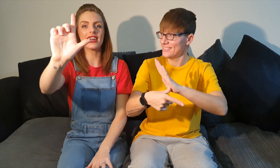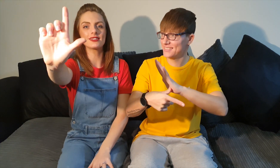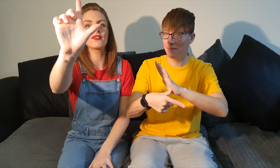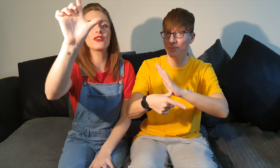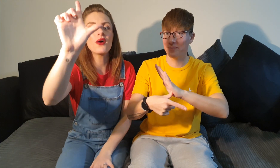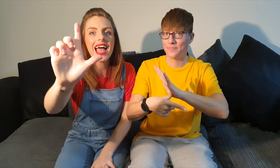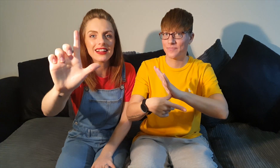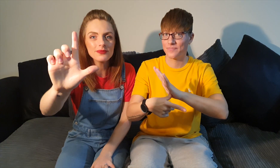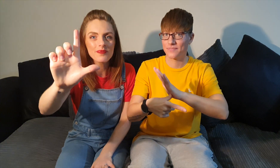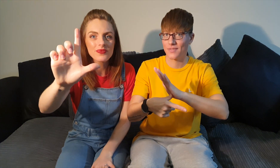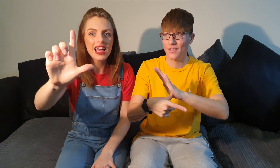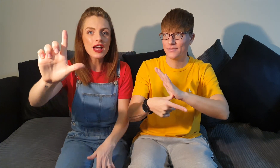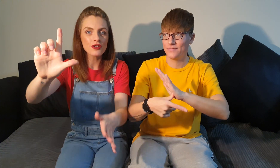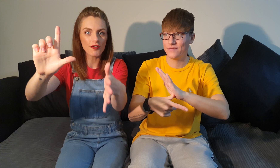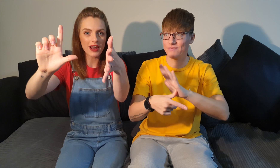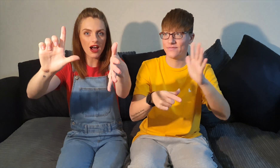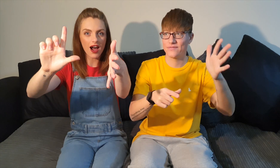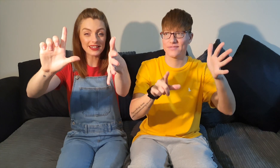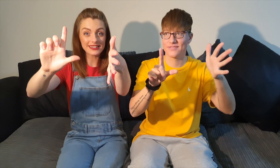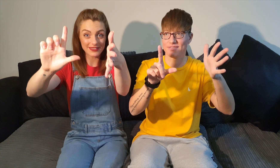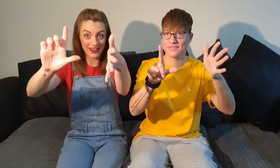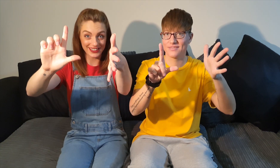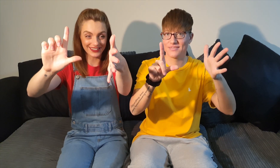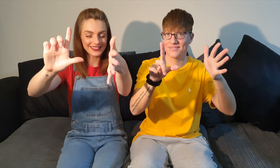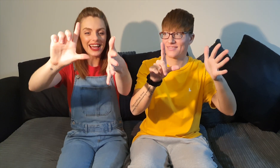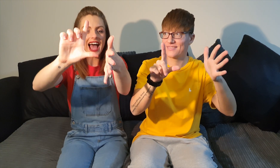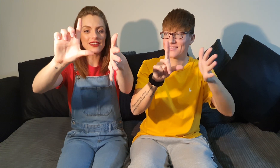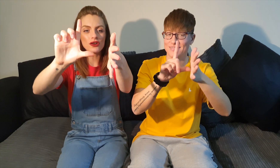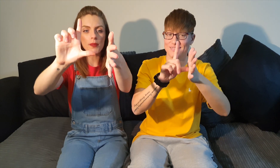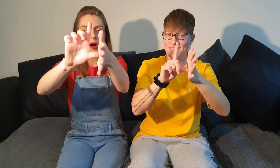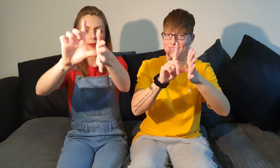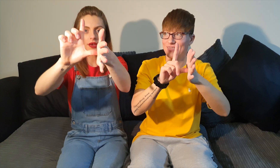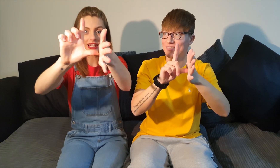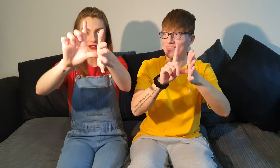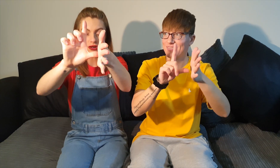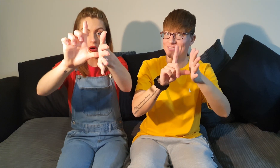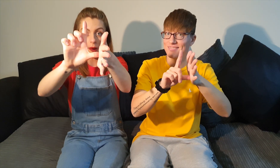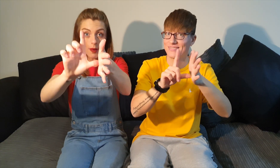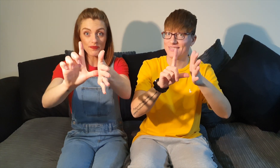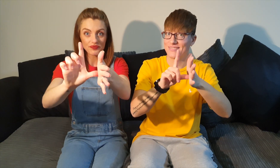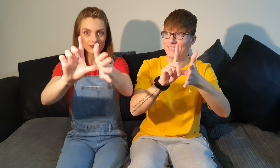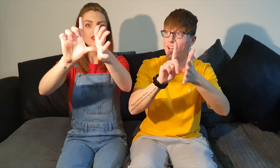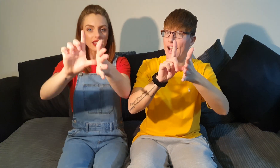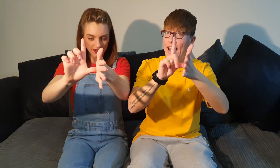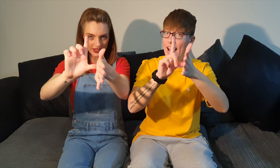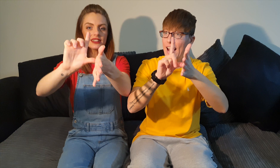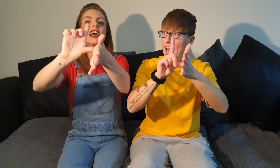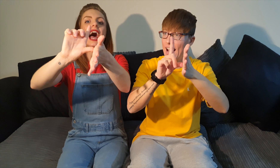so you've got your L, your flat hand, very good. And you're going to pop it on your palm, very good. And